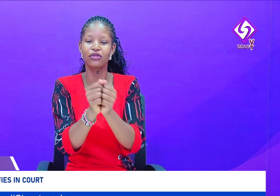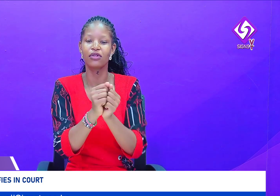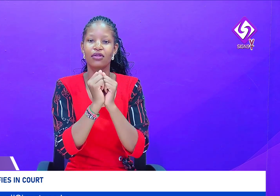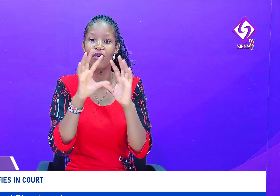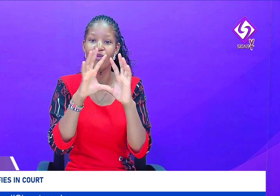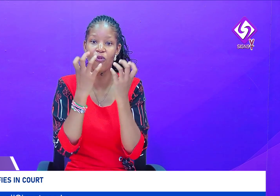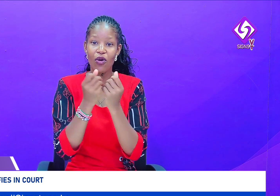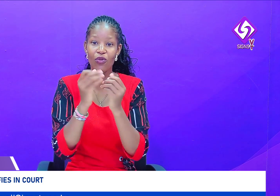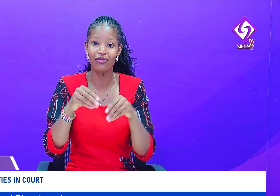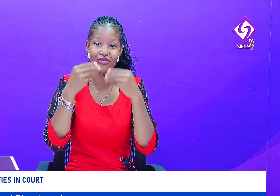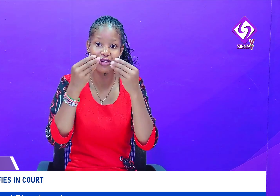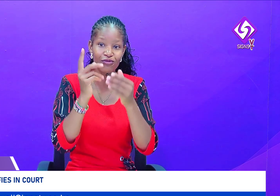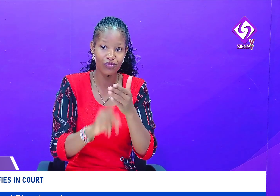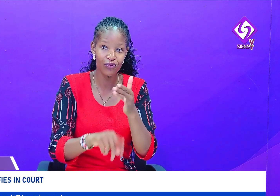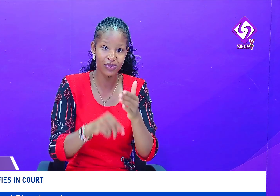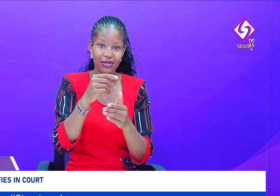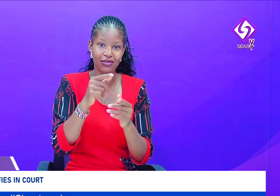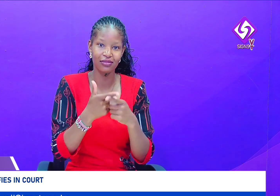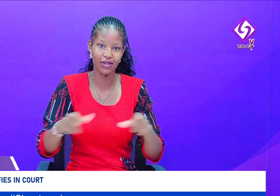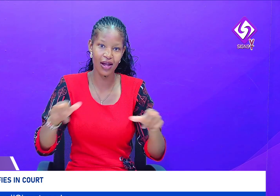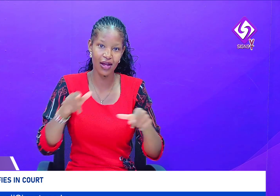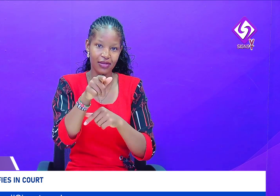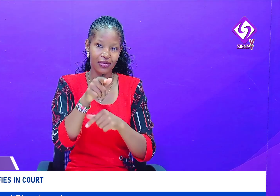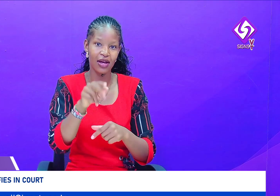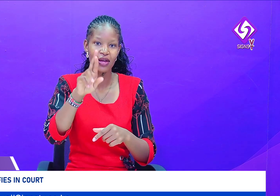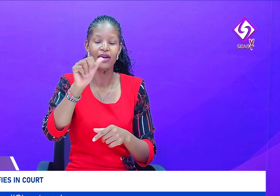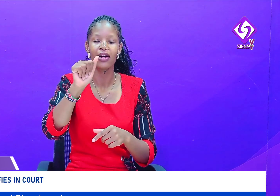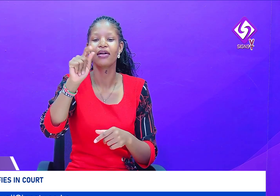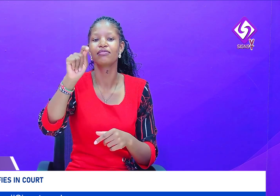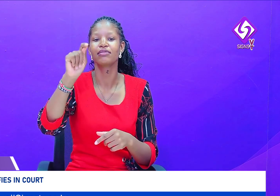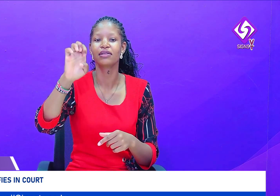his name by conspiring with grabbers to give